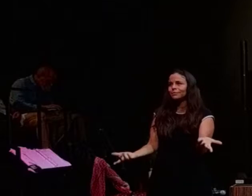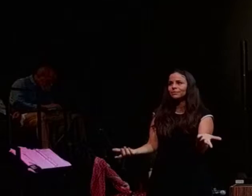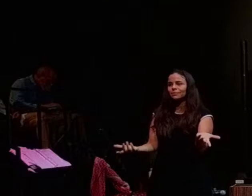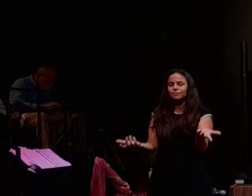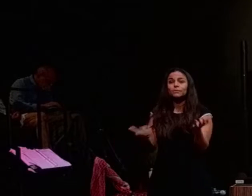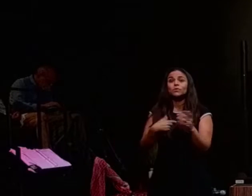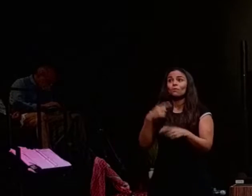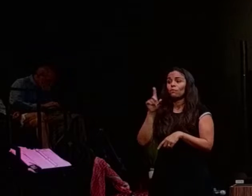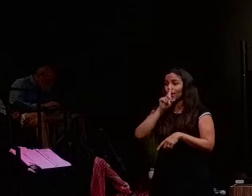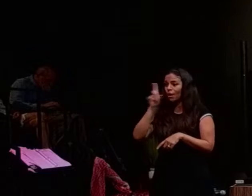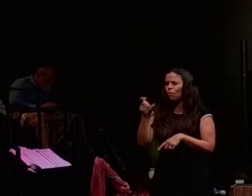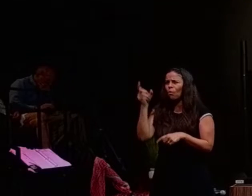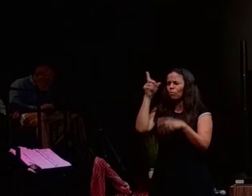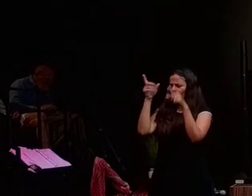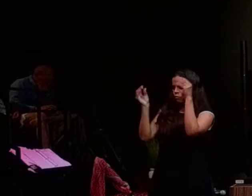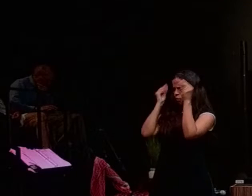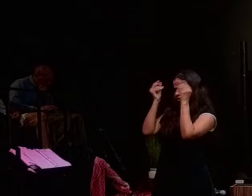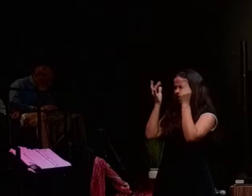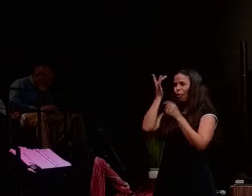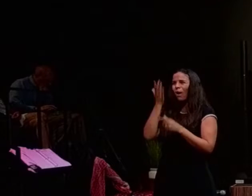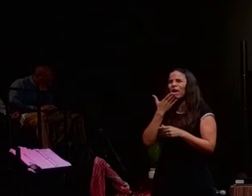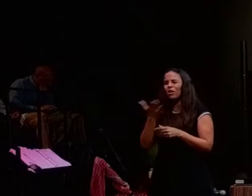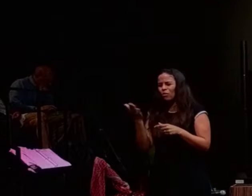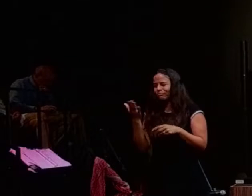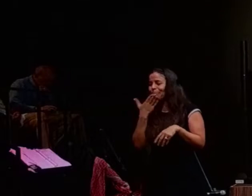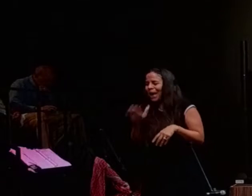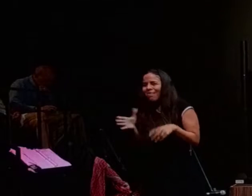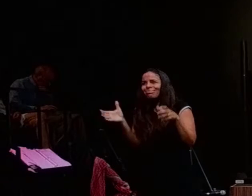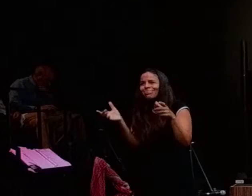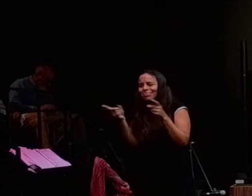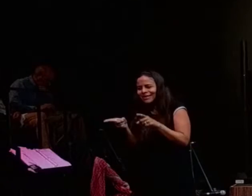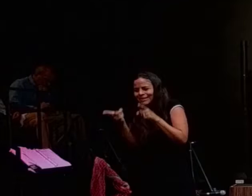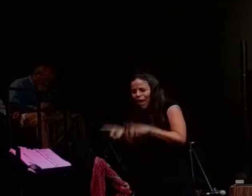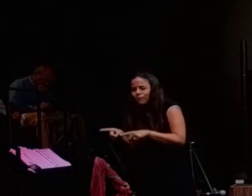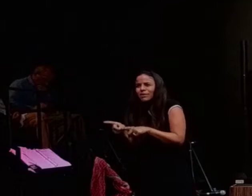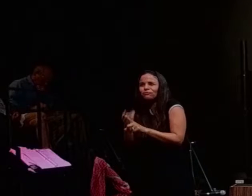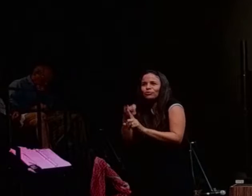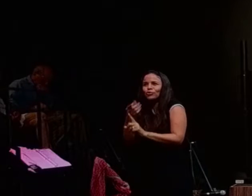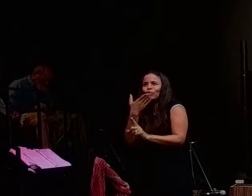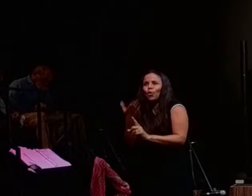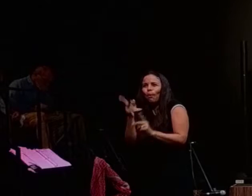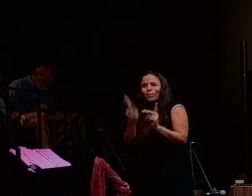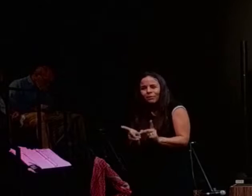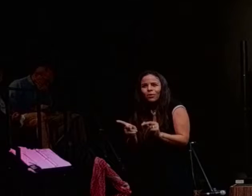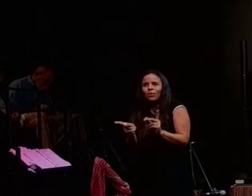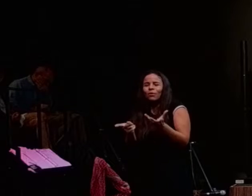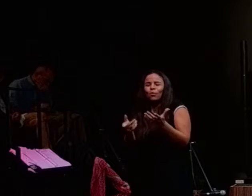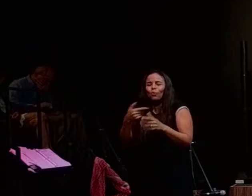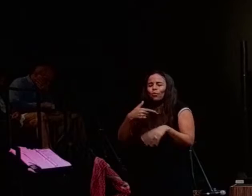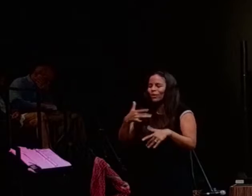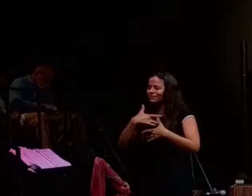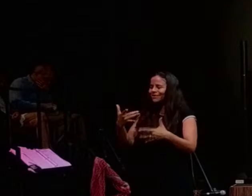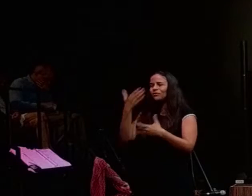So when we ask the question, why do bad things happen to good people, I think we oftentimes forget that God allowed free will to be brought into the world. You know, he